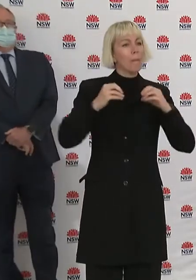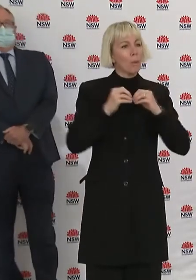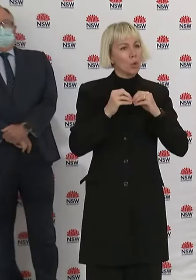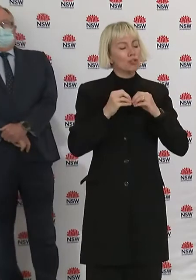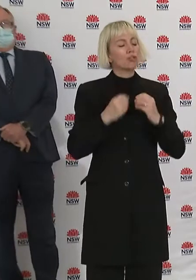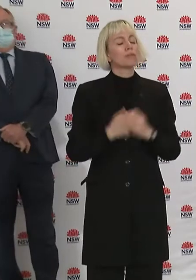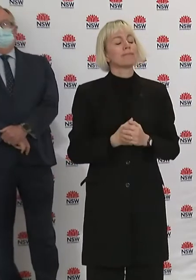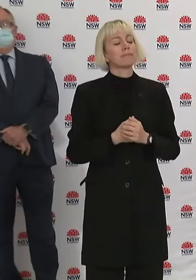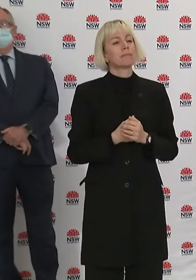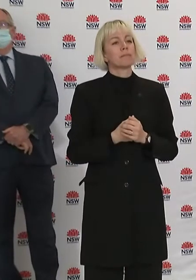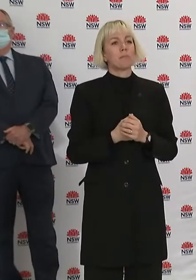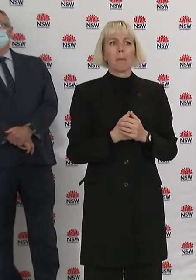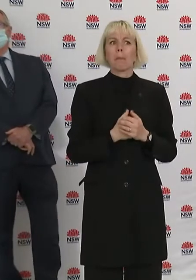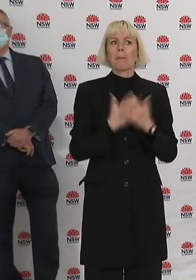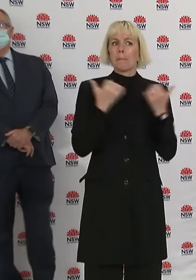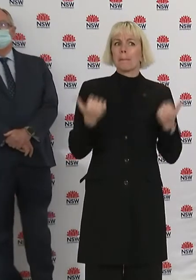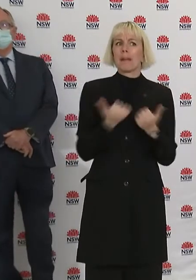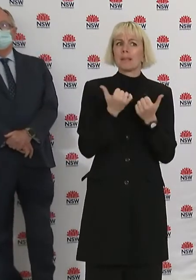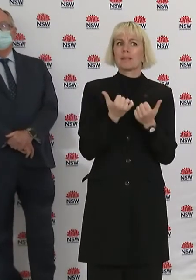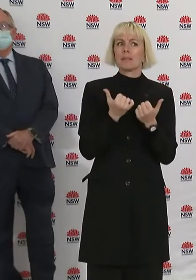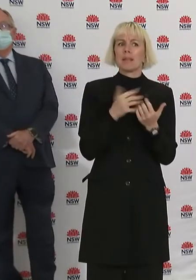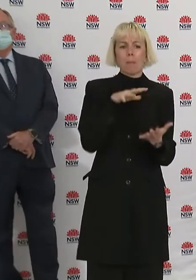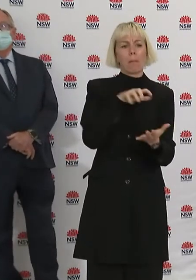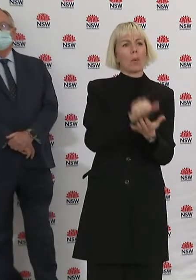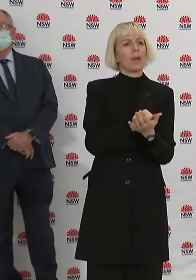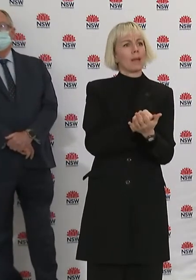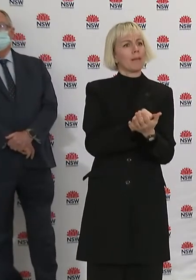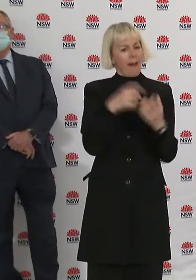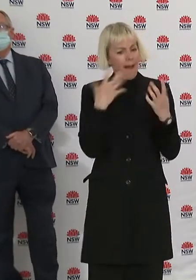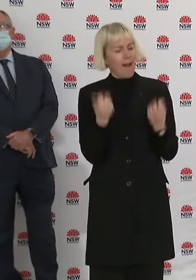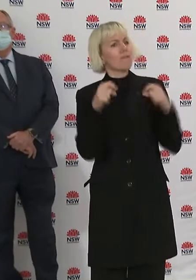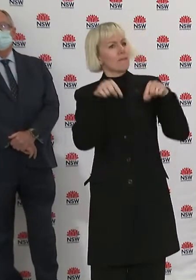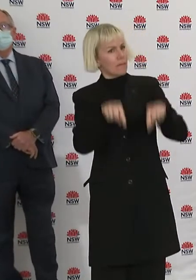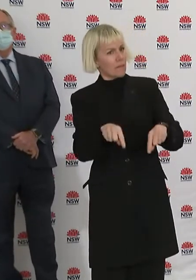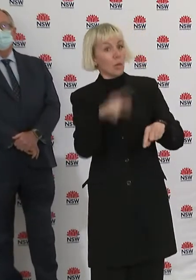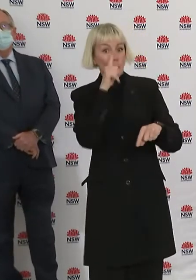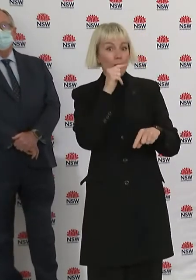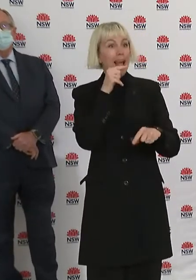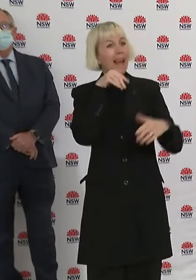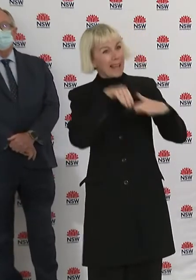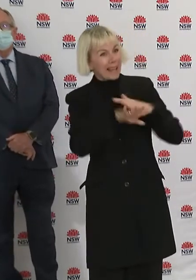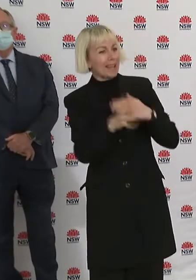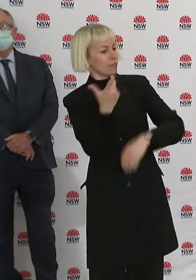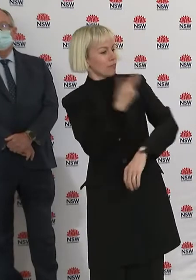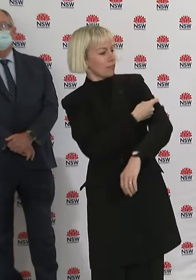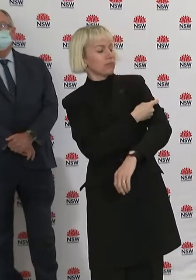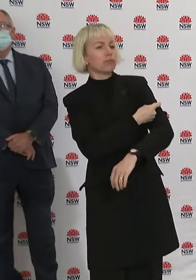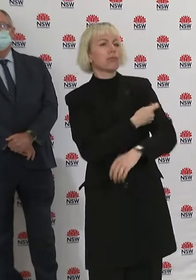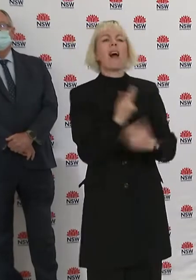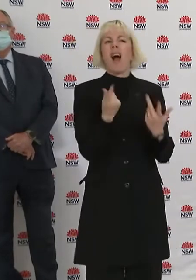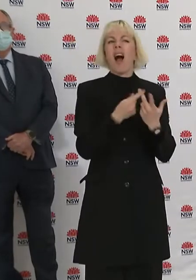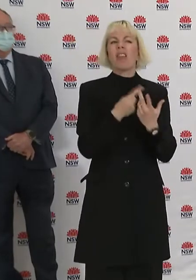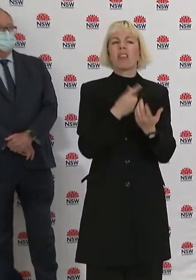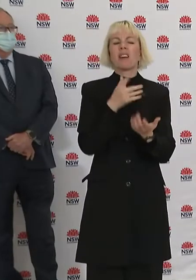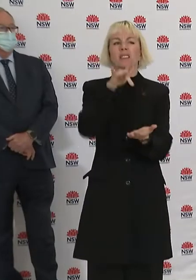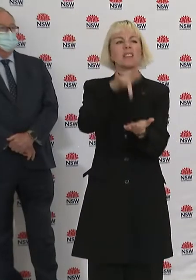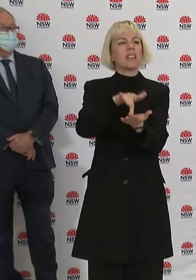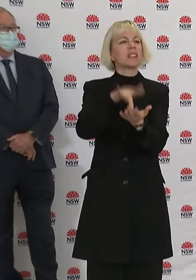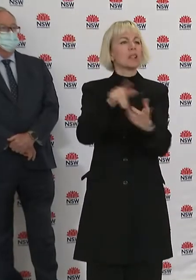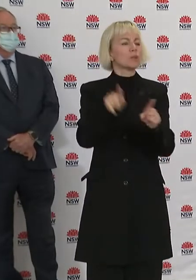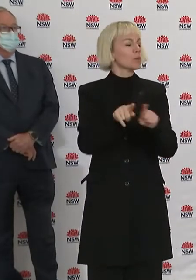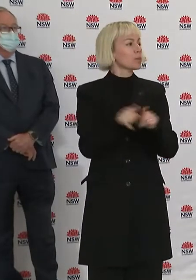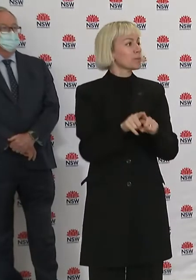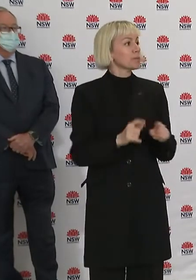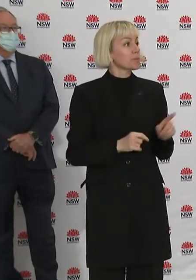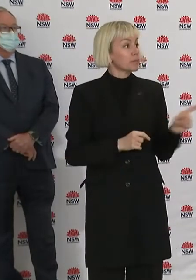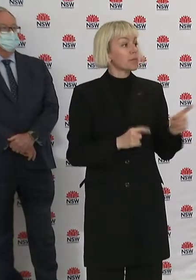like southwestern Sydney, that have got a lot of free bookings that people can take up that opportunity. There's a lot of people in regional